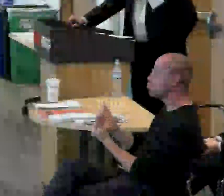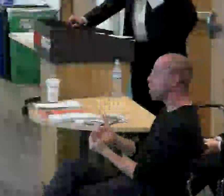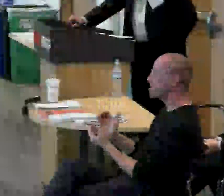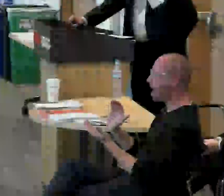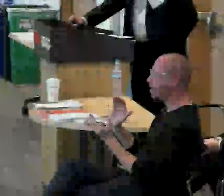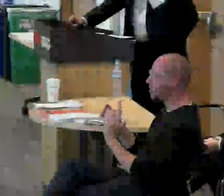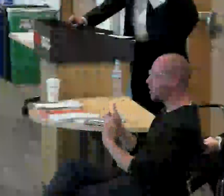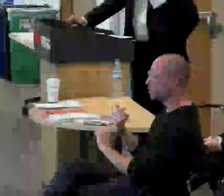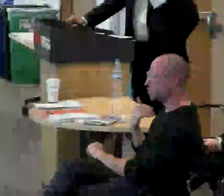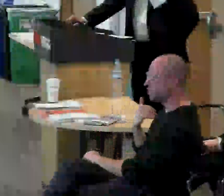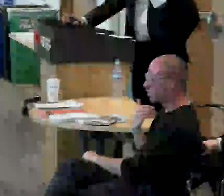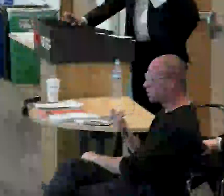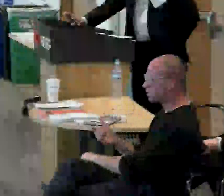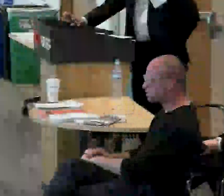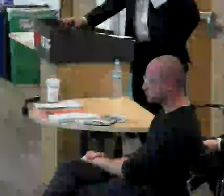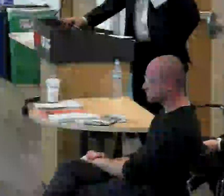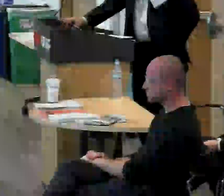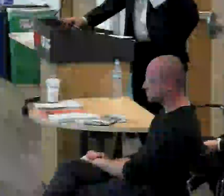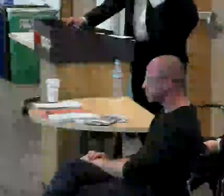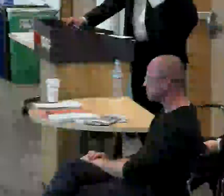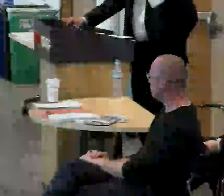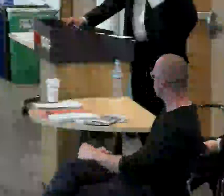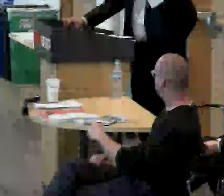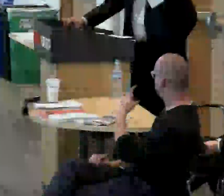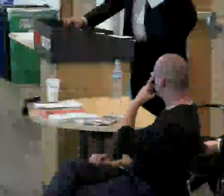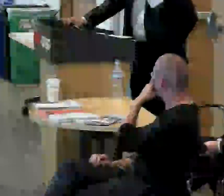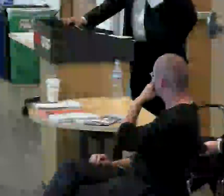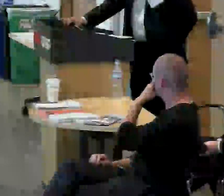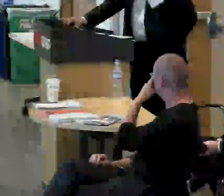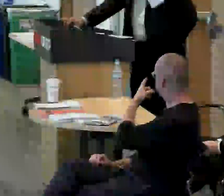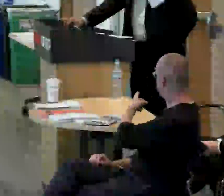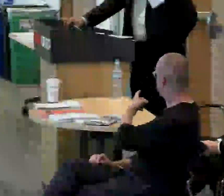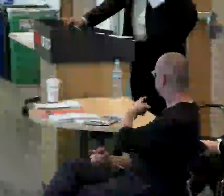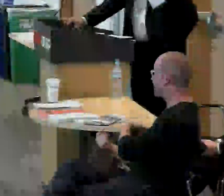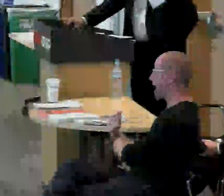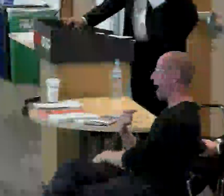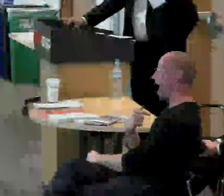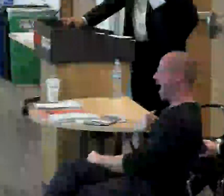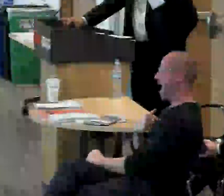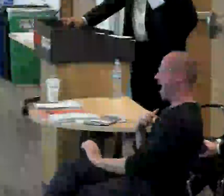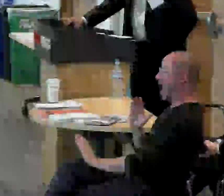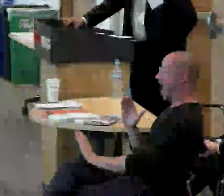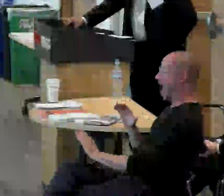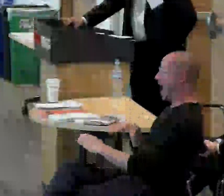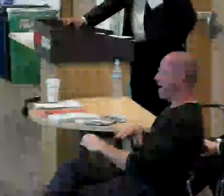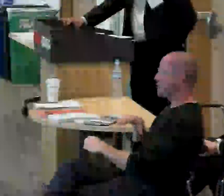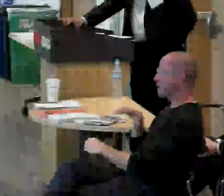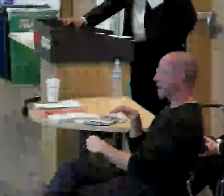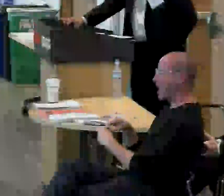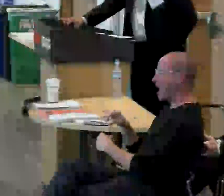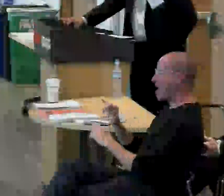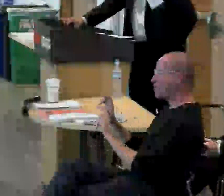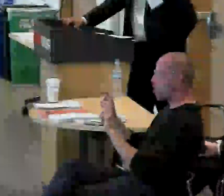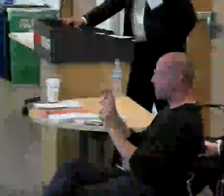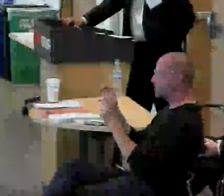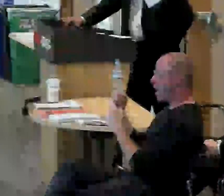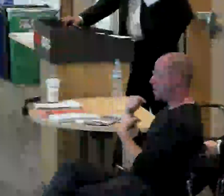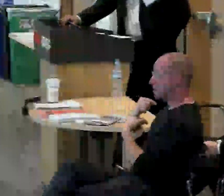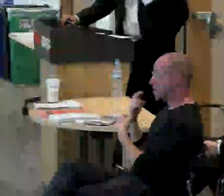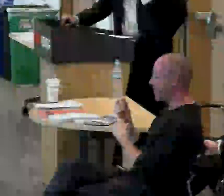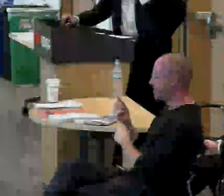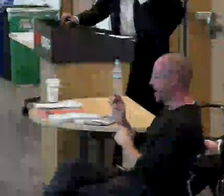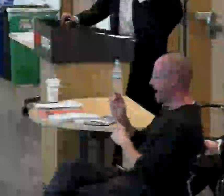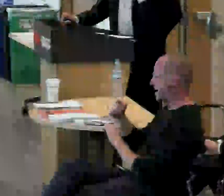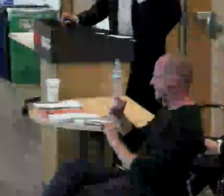Curious questions out there, and I say this from as a person who's only been engaged in this subject matter for the last 18 months or so. I know